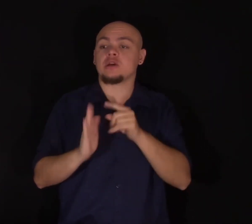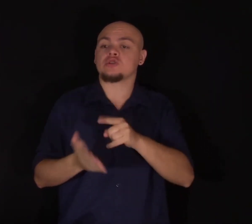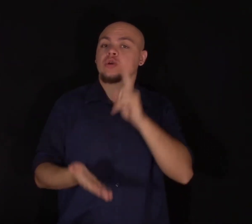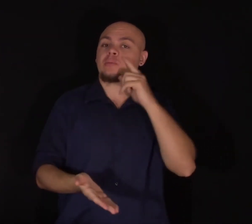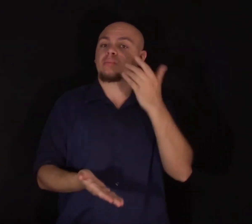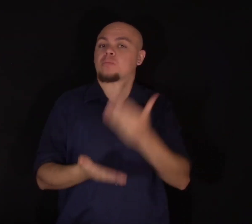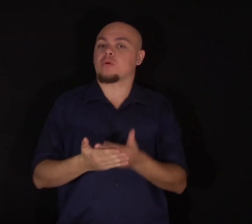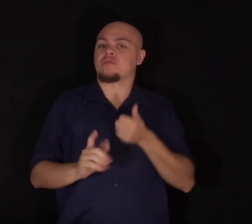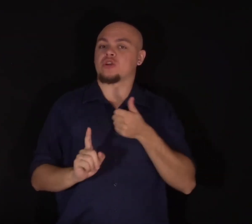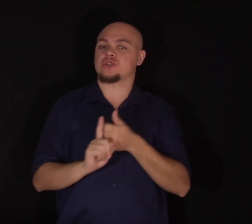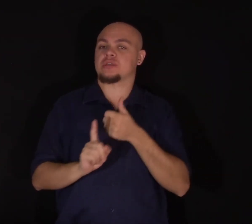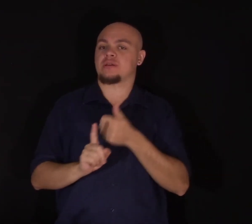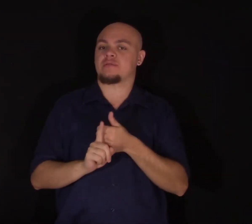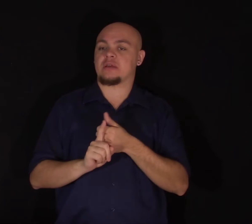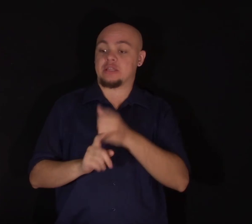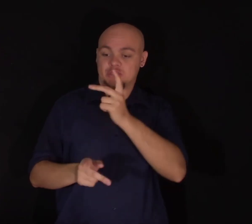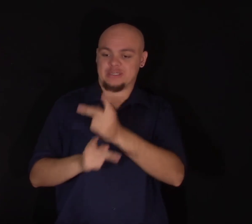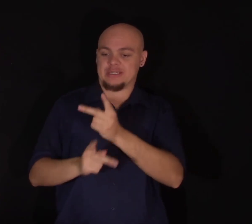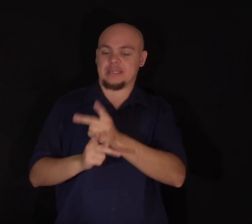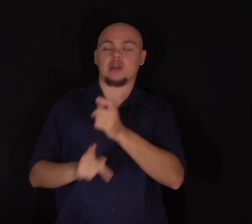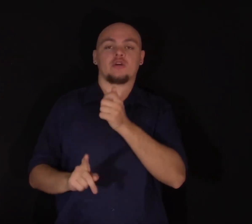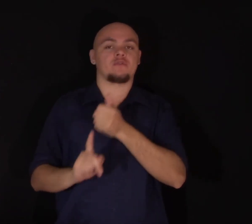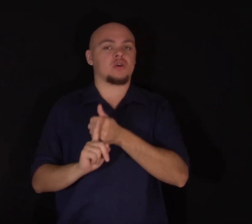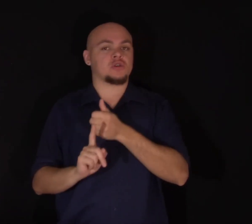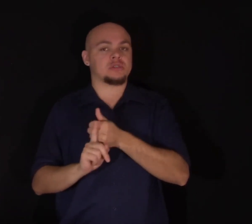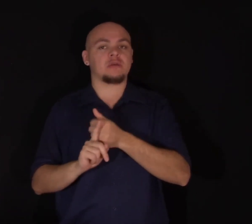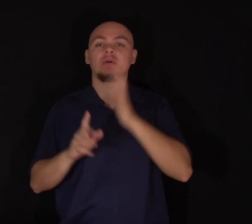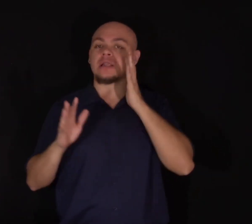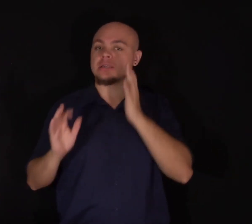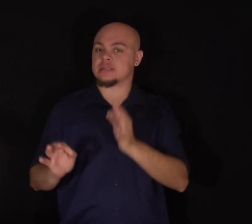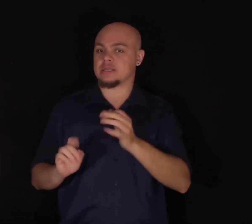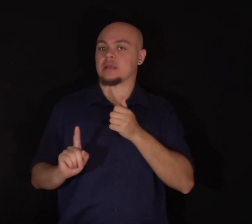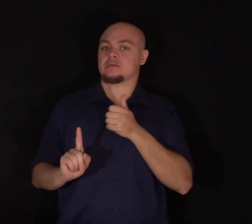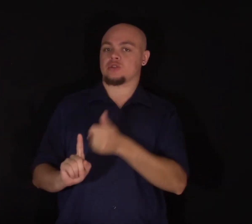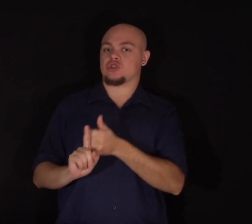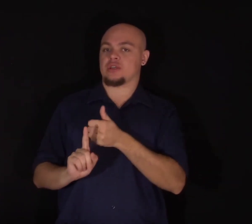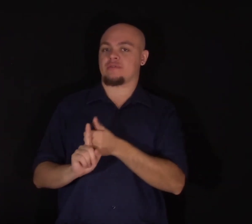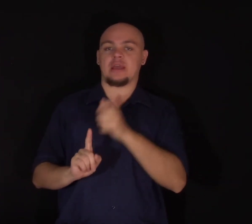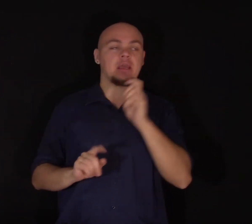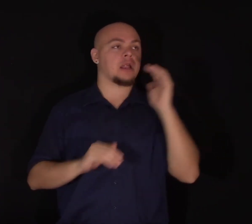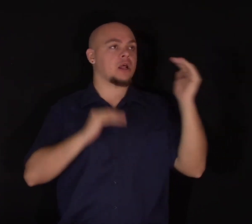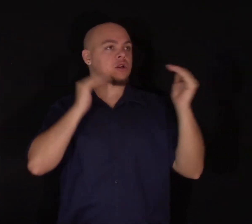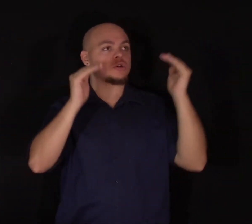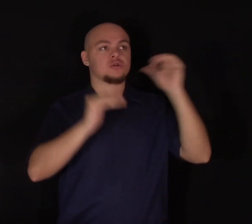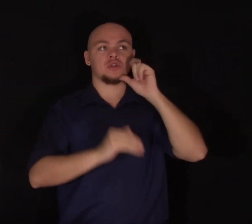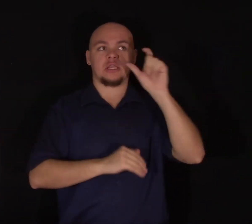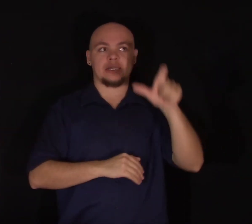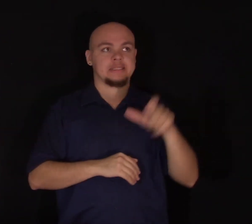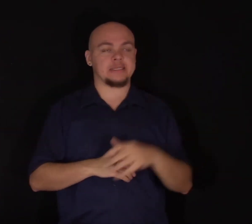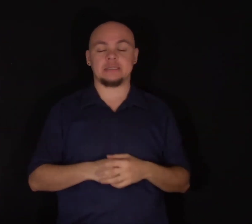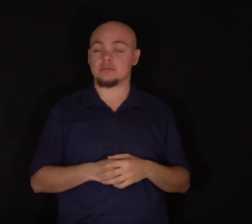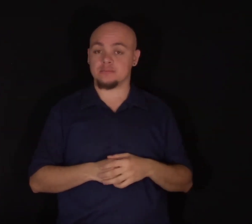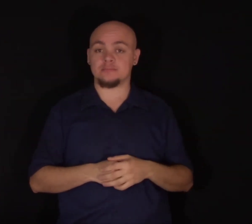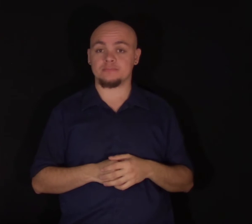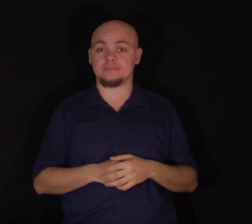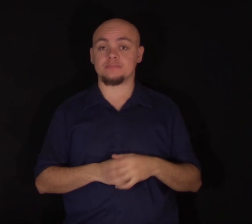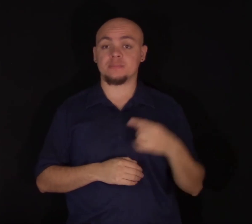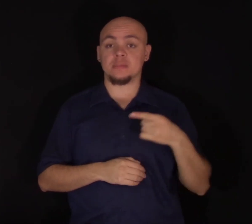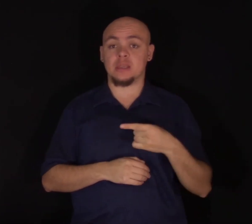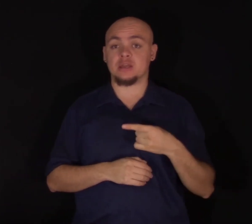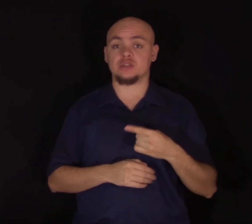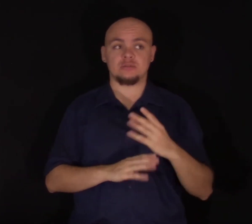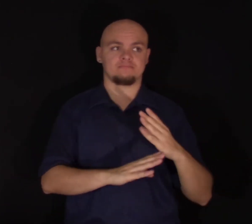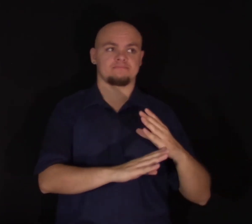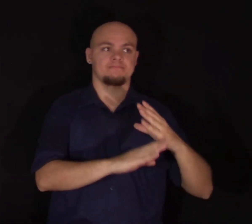to herself that she can take care of herself, make the decisions, and she doesn't need adults to survive. She's literally